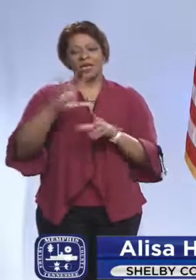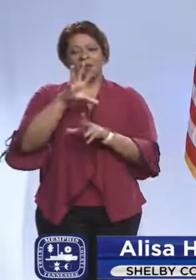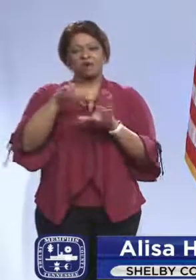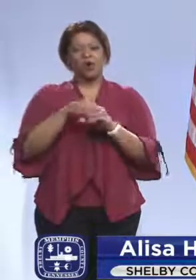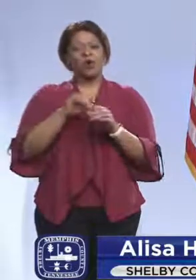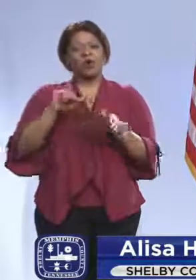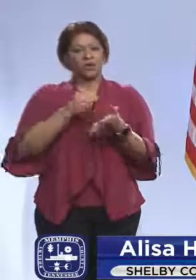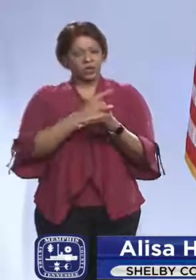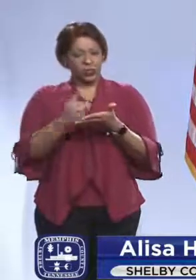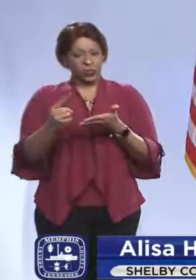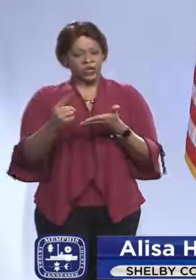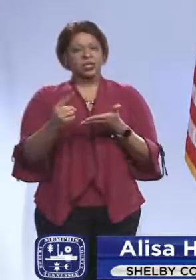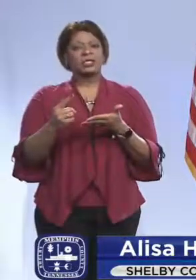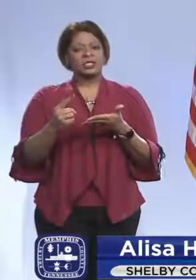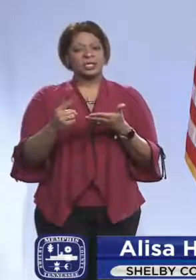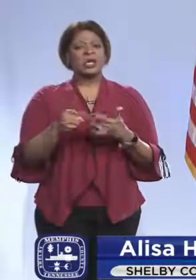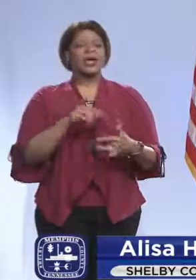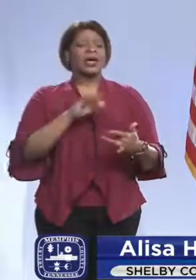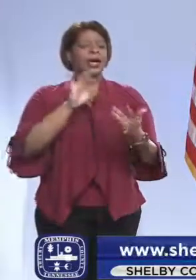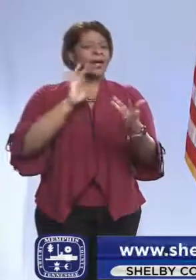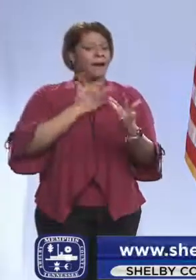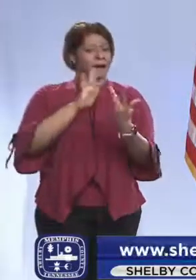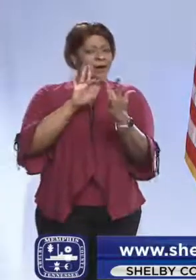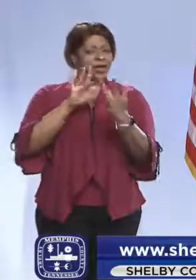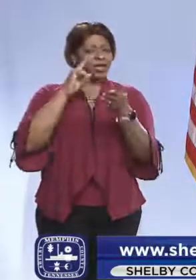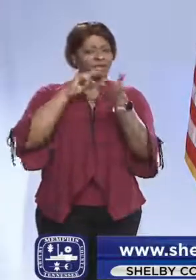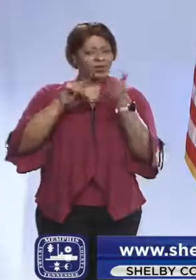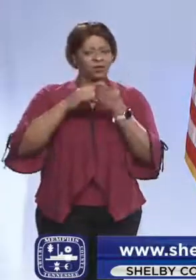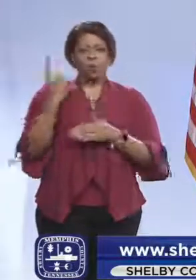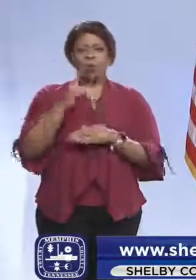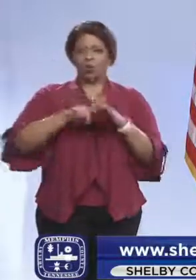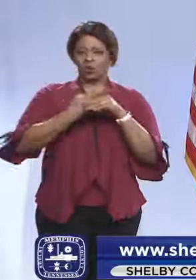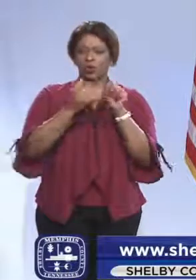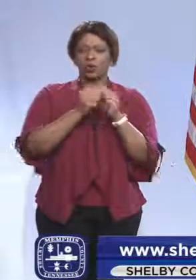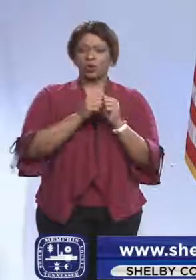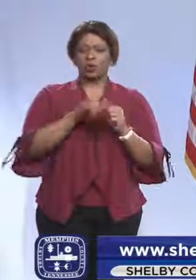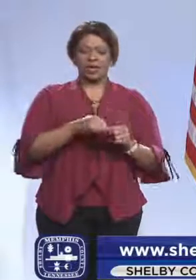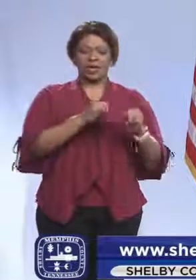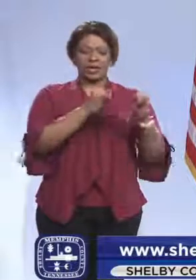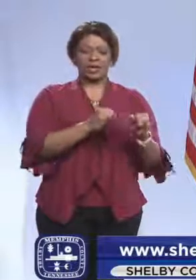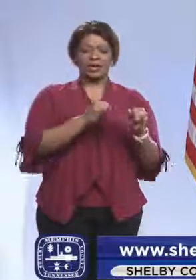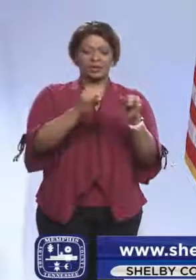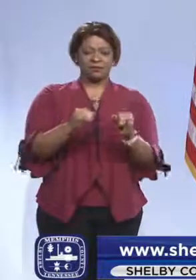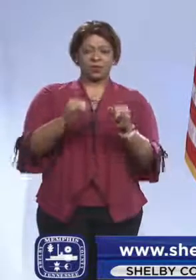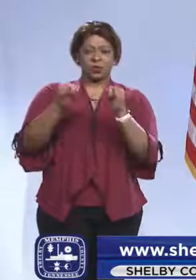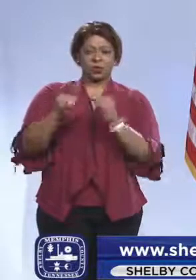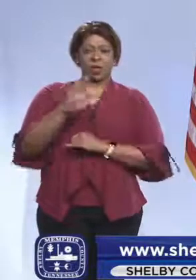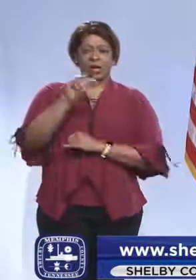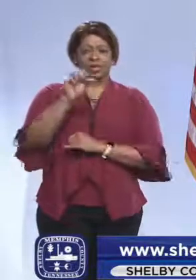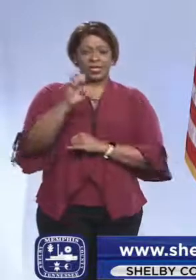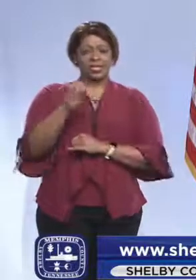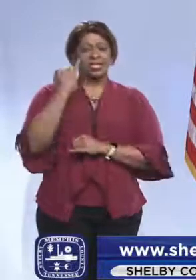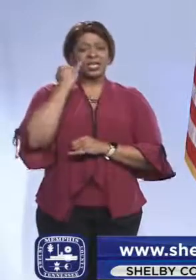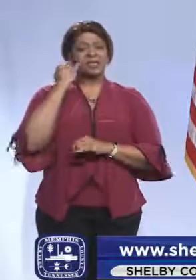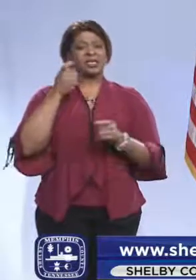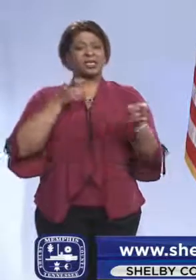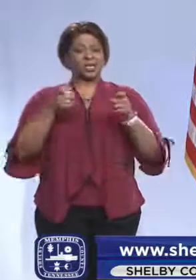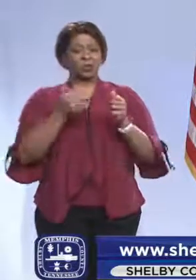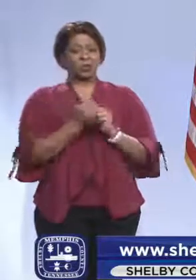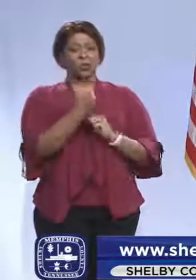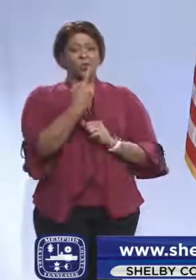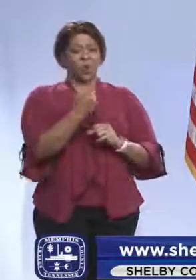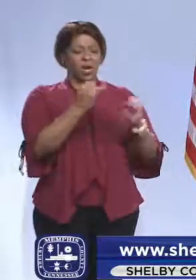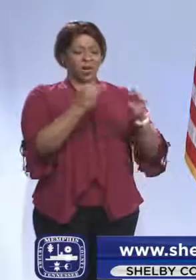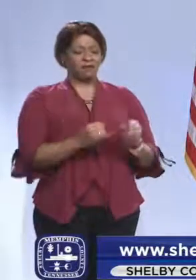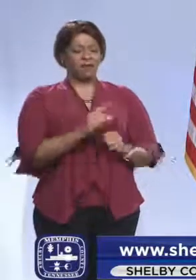this week. A contact investigation always starts with the individual case. So if you're dealing with one individual